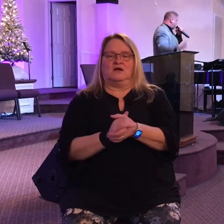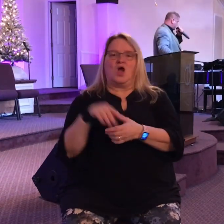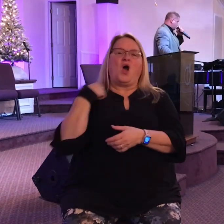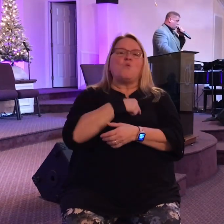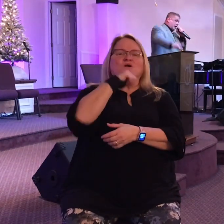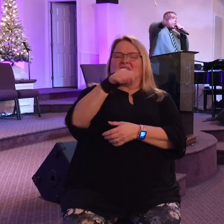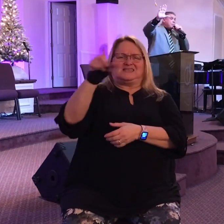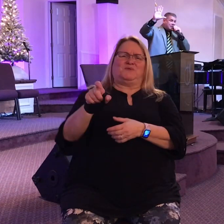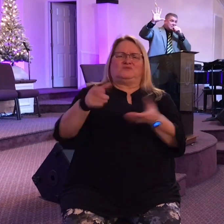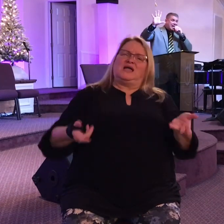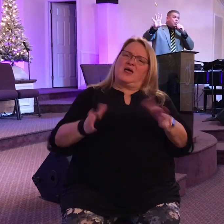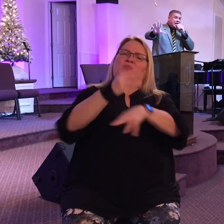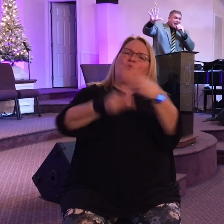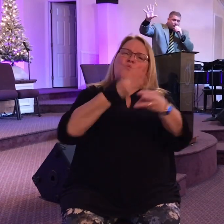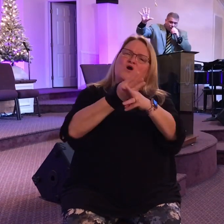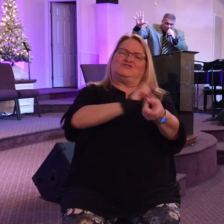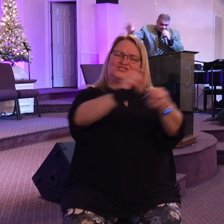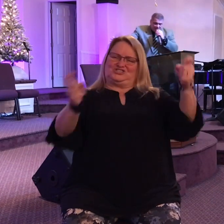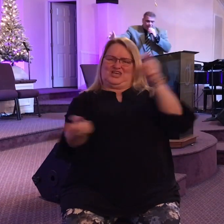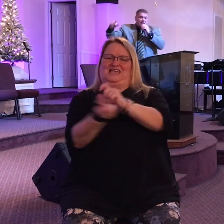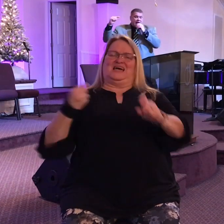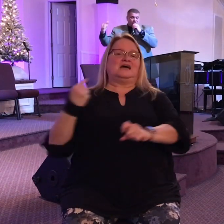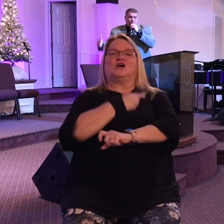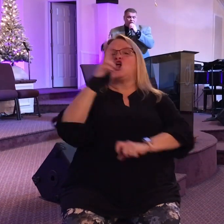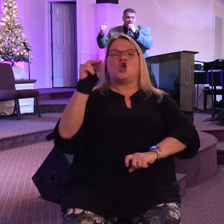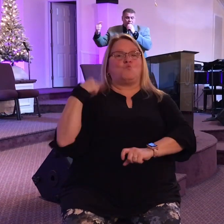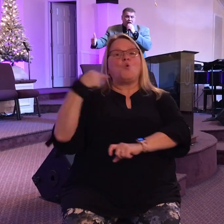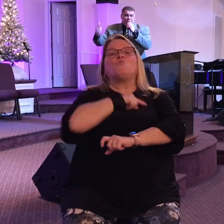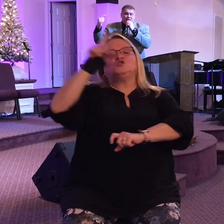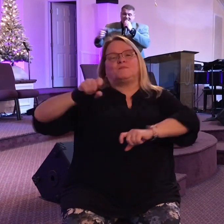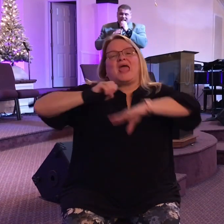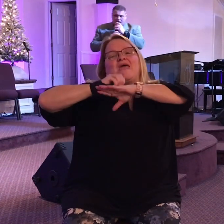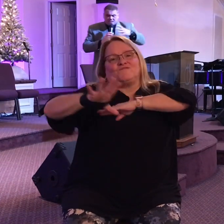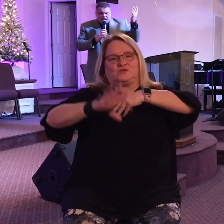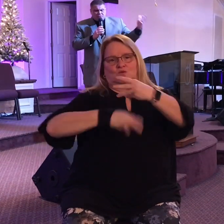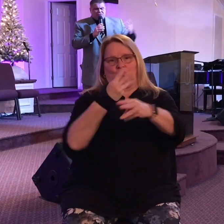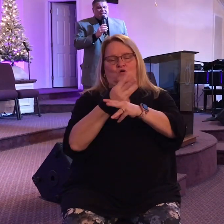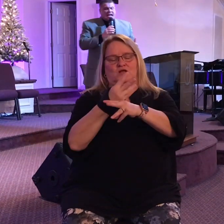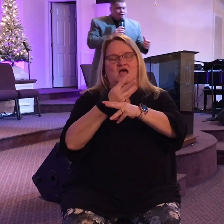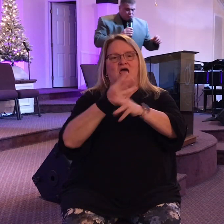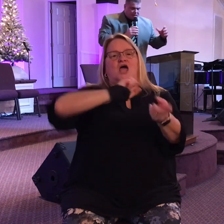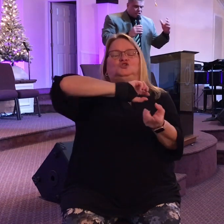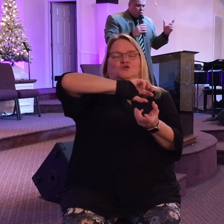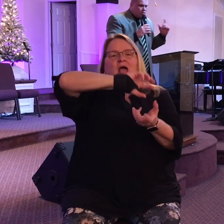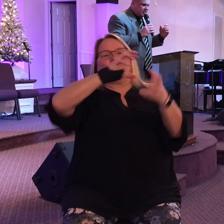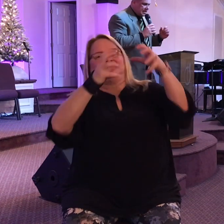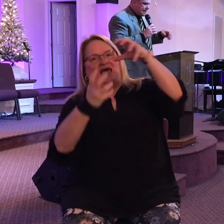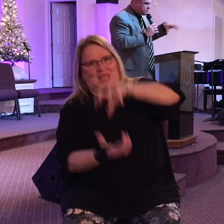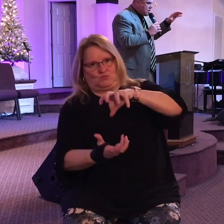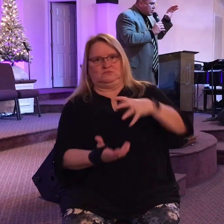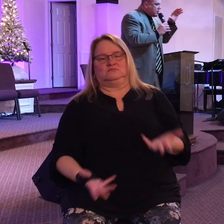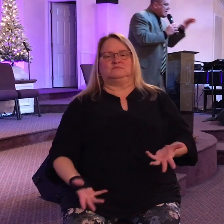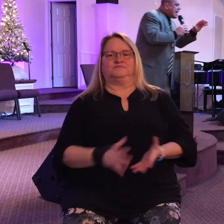us topsy-turvy, but instead we influence them and turn them upside down. It was Vance Havner that is quoted